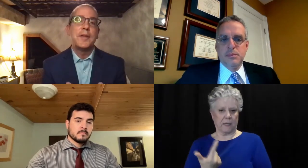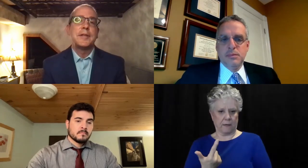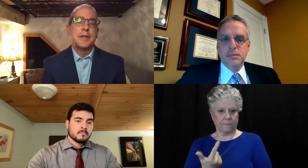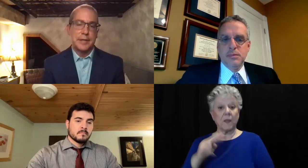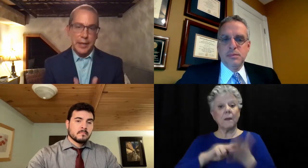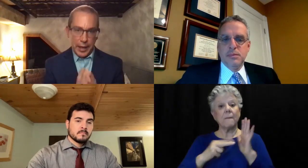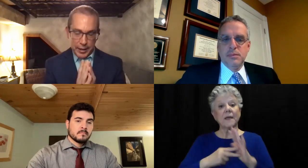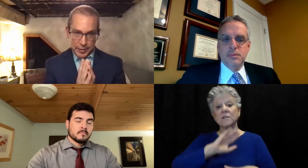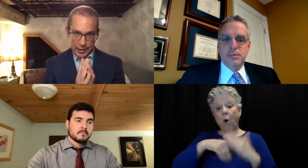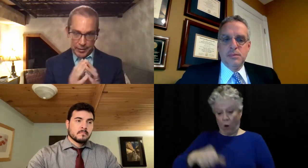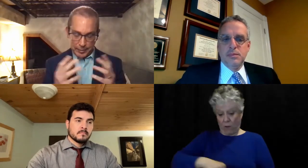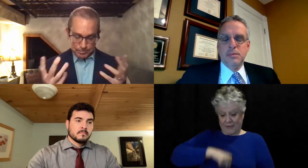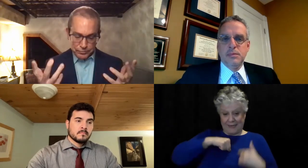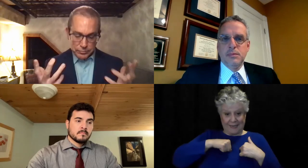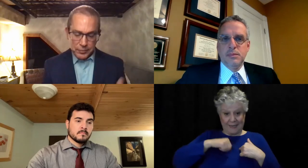all the dignity